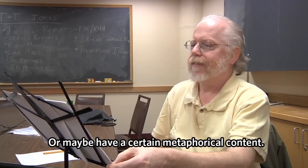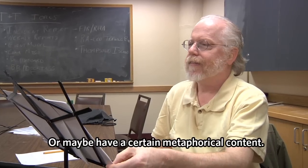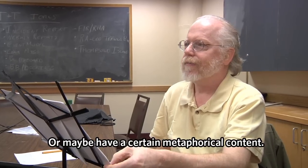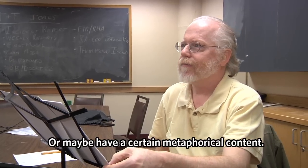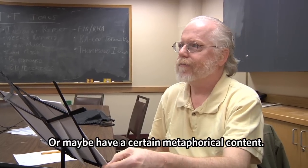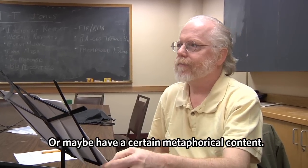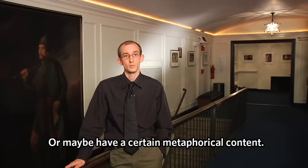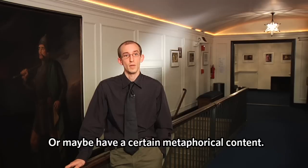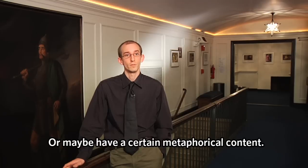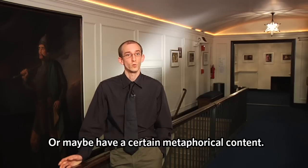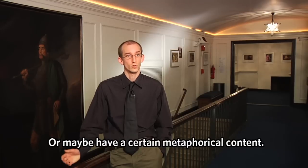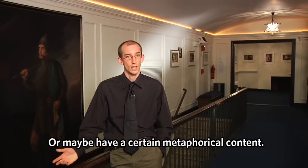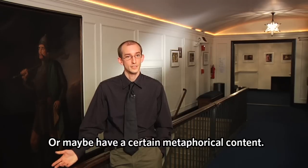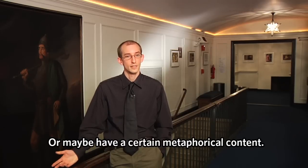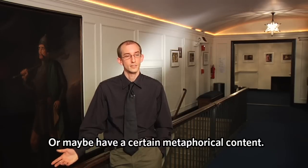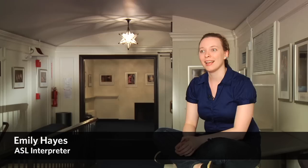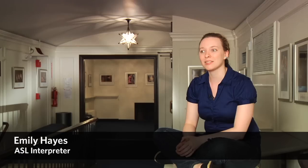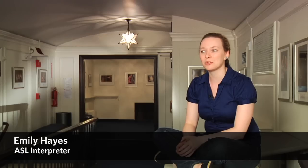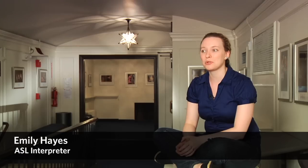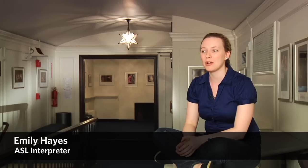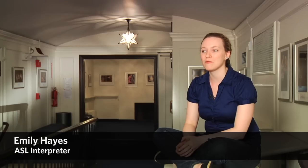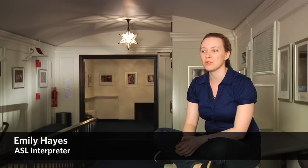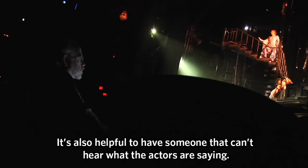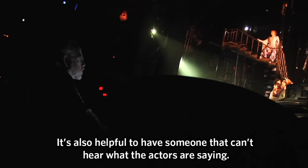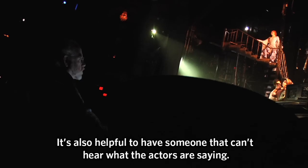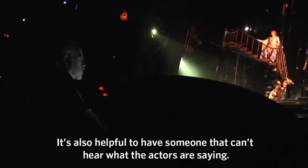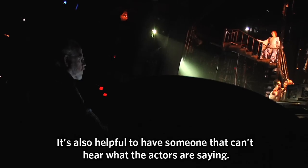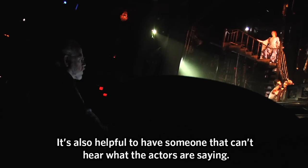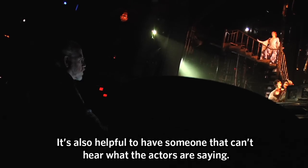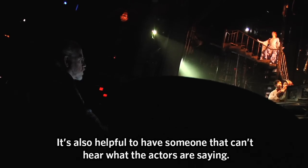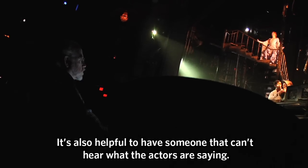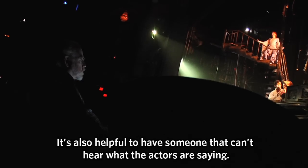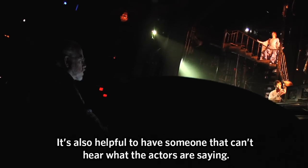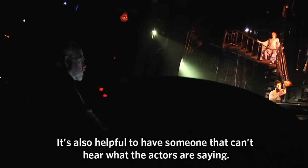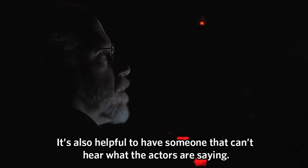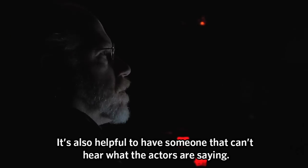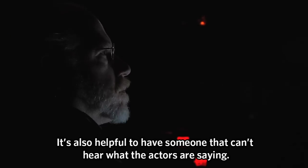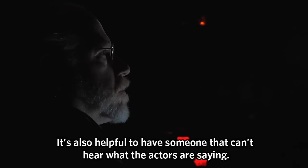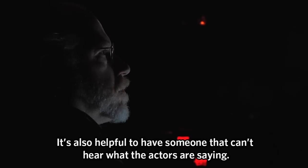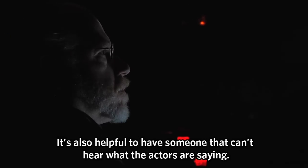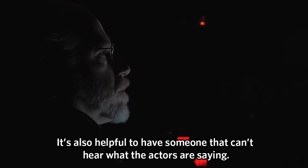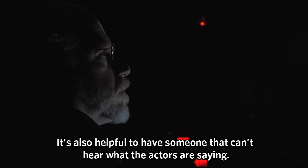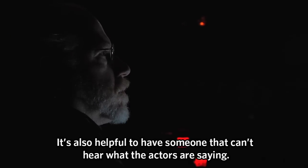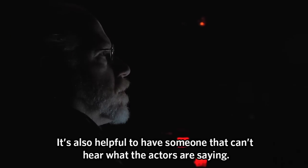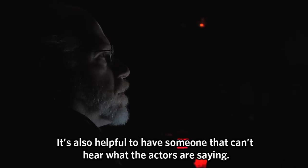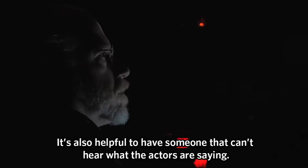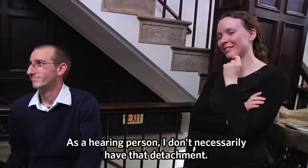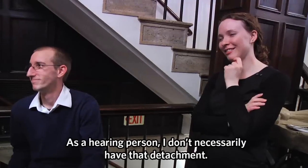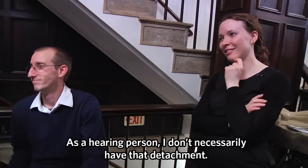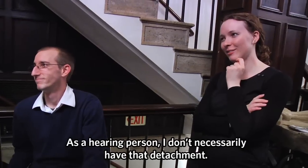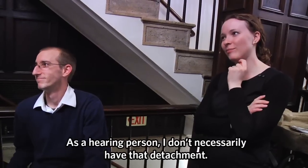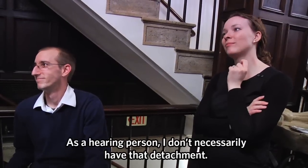translate or maybe have a certain metaphorical content. It's also helpful to have somebody that can't hear what the actors are saying. As a